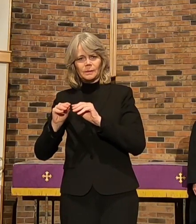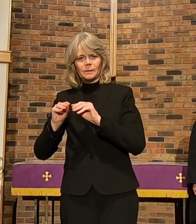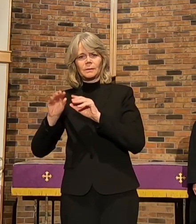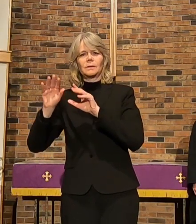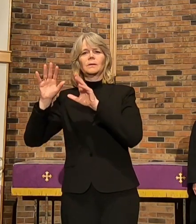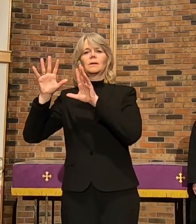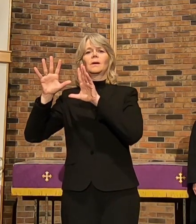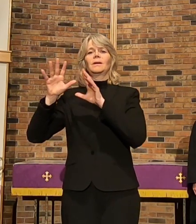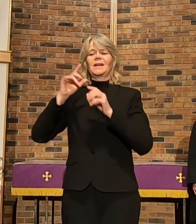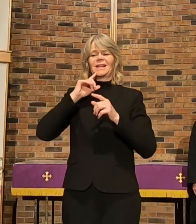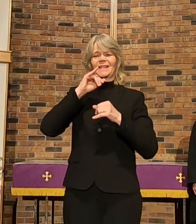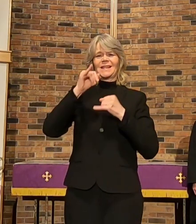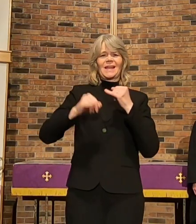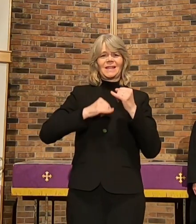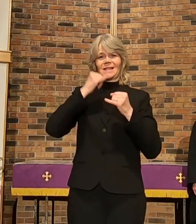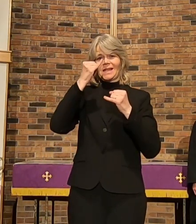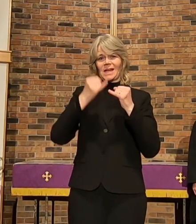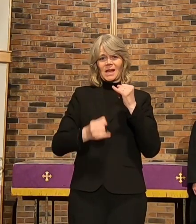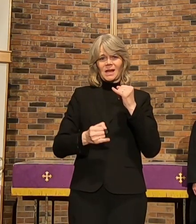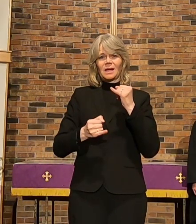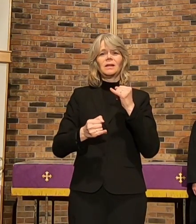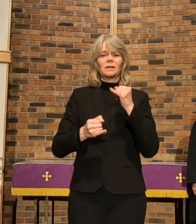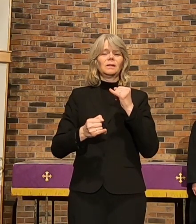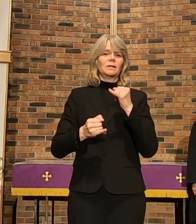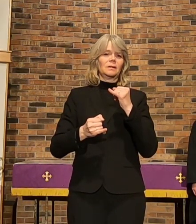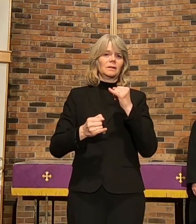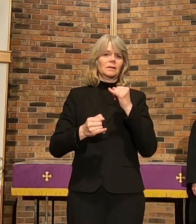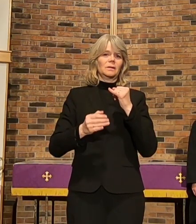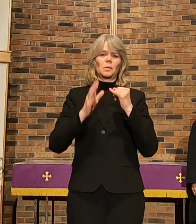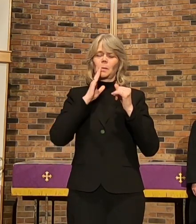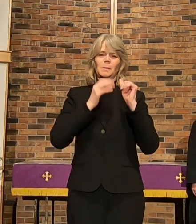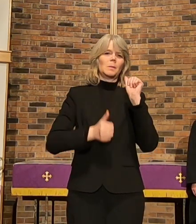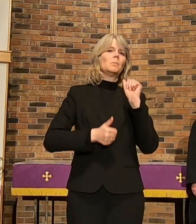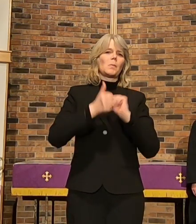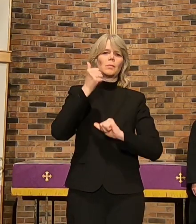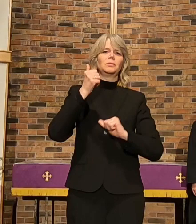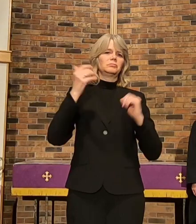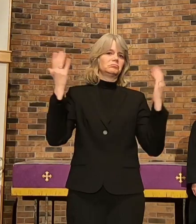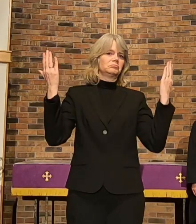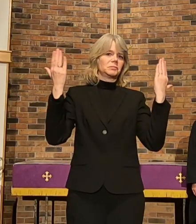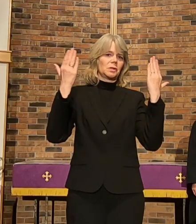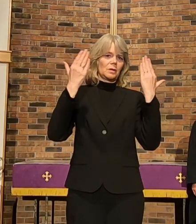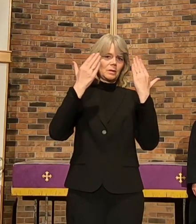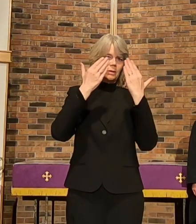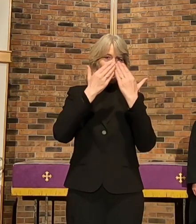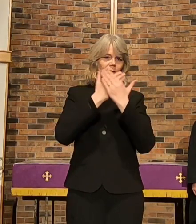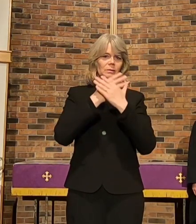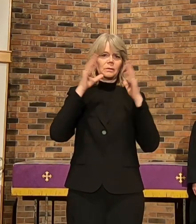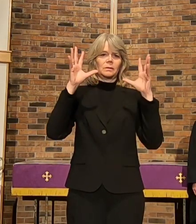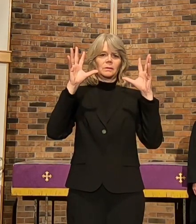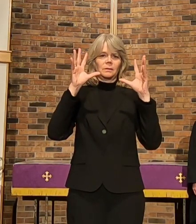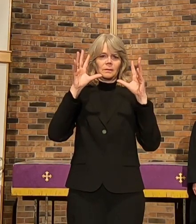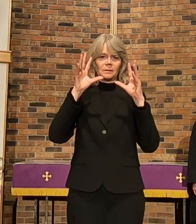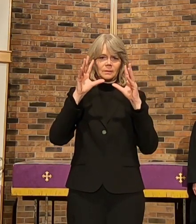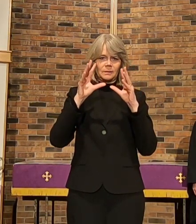end, the lights will be mostly dark when we leave